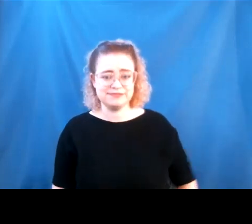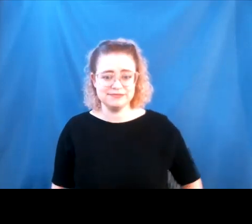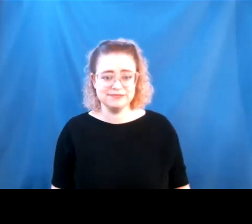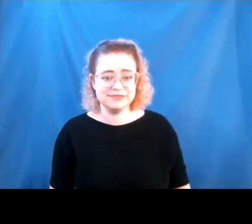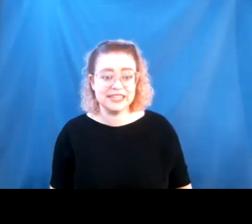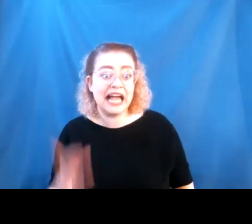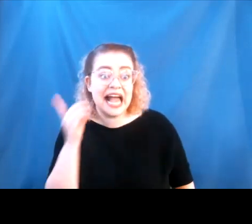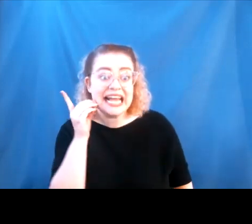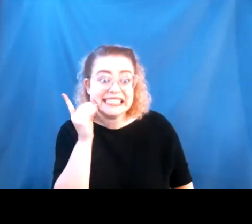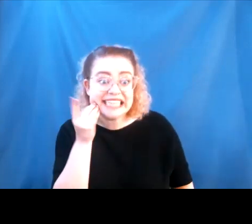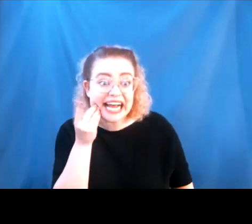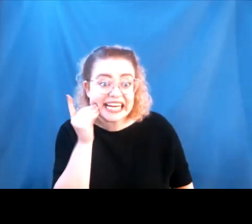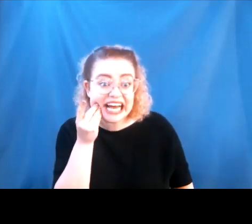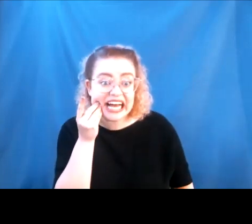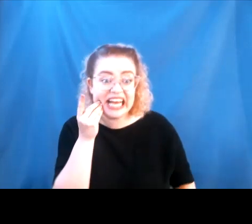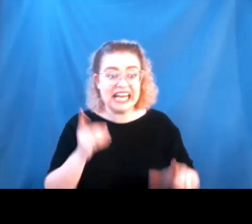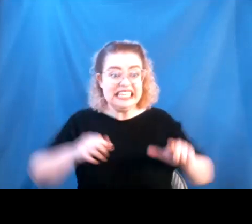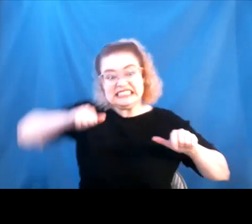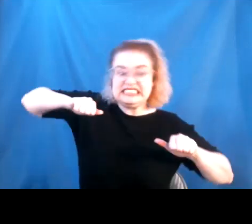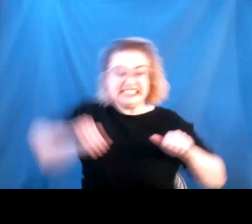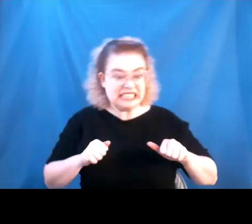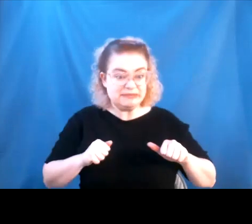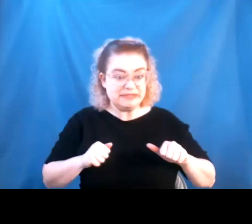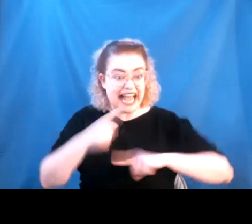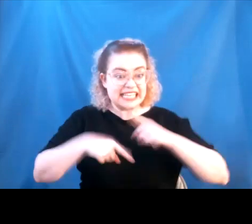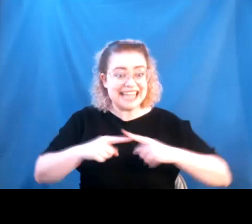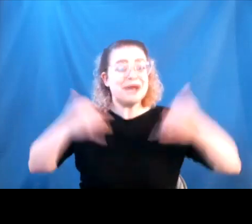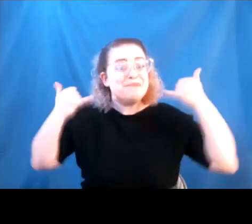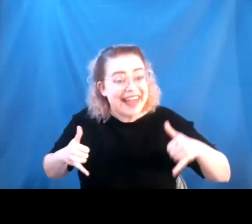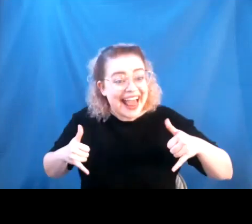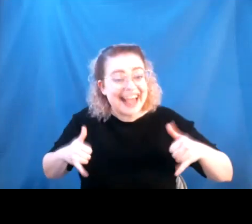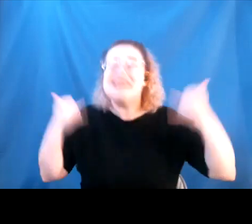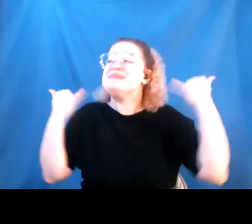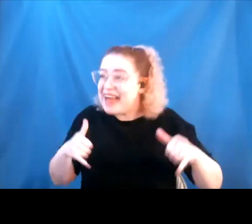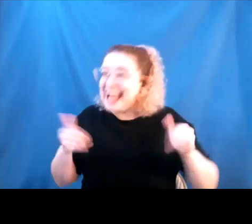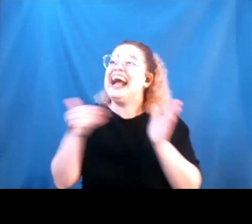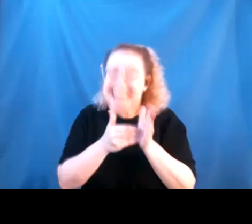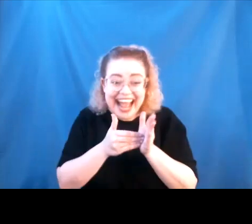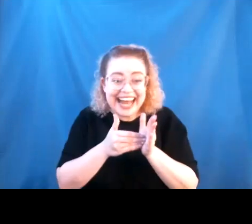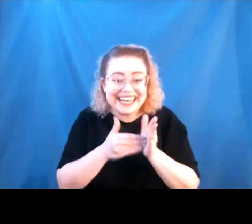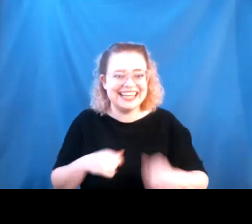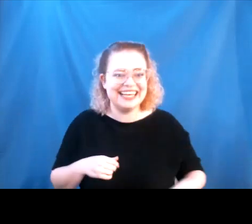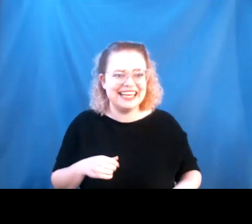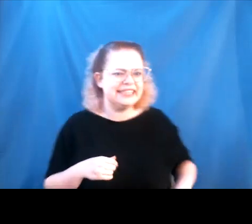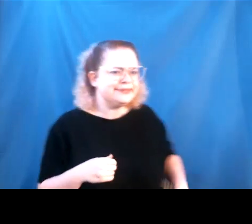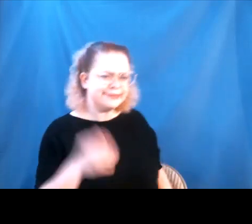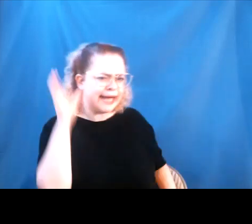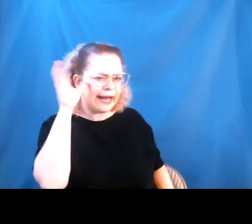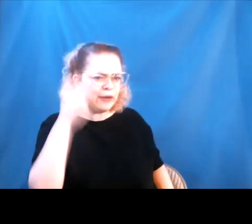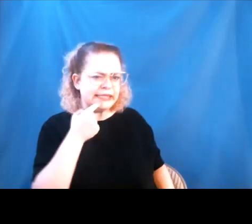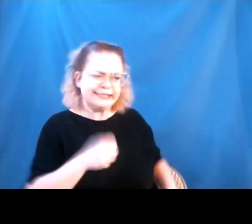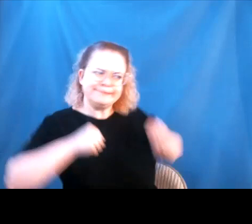Dinah stamps and signs play again. Chloe stamps back. You're not being